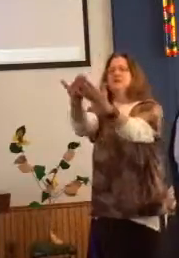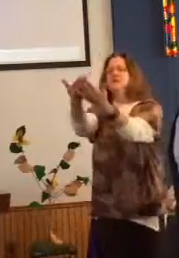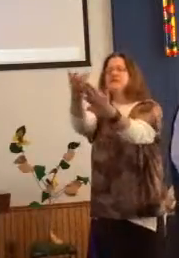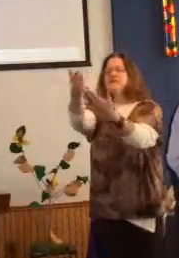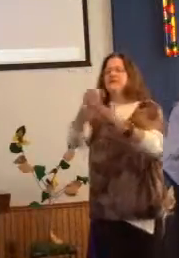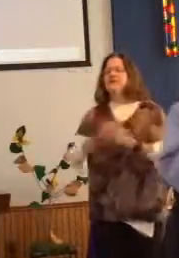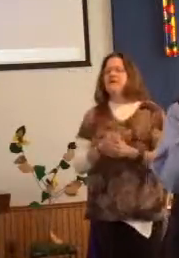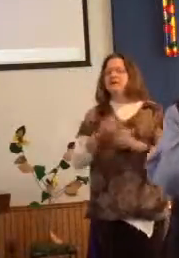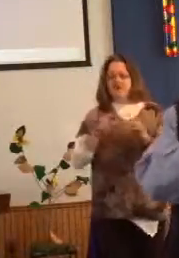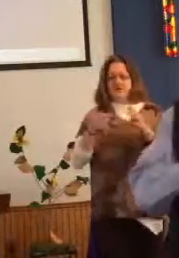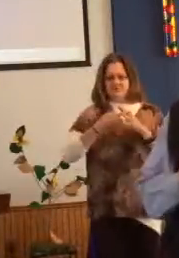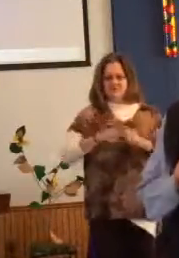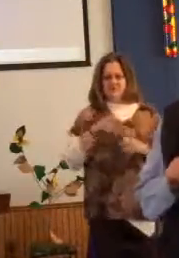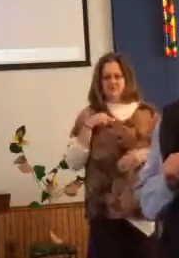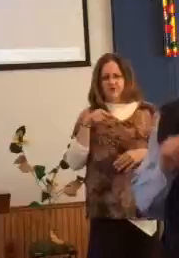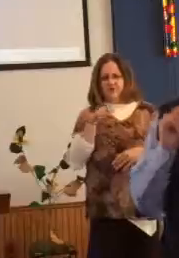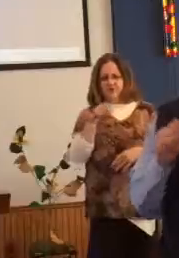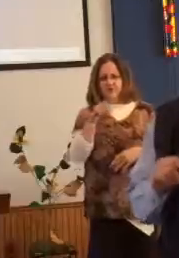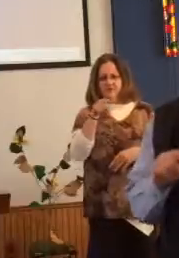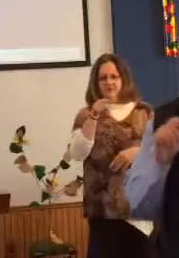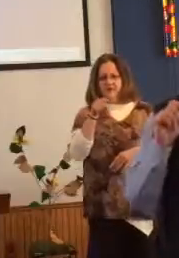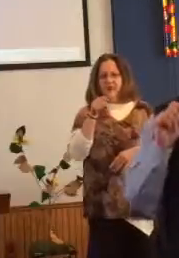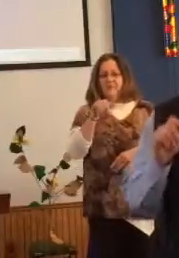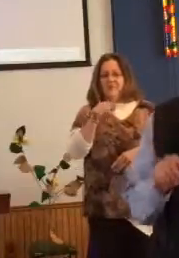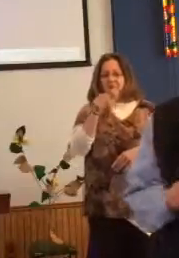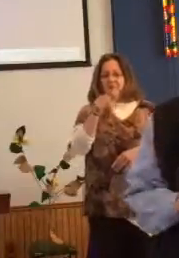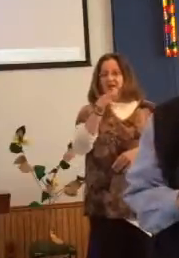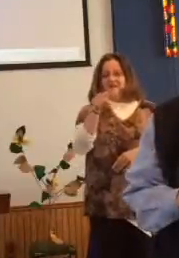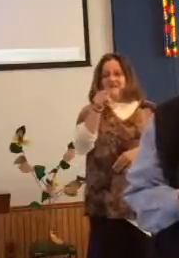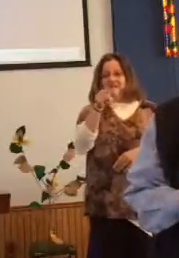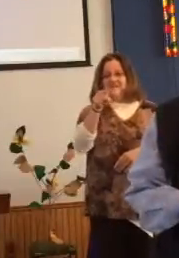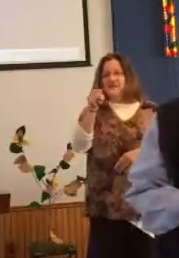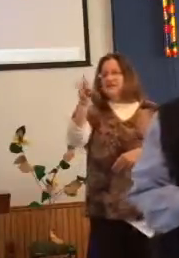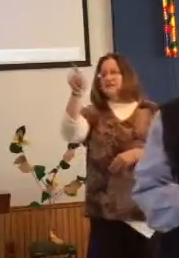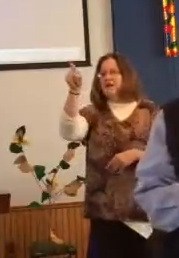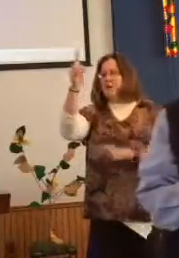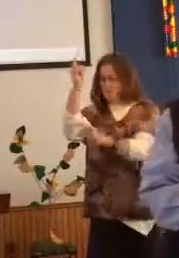But we always ended up where we were supposed to be.